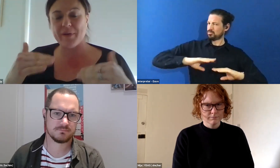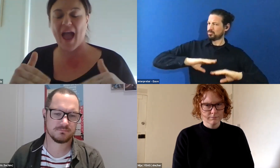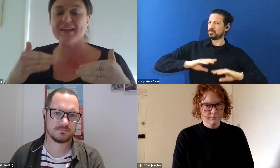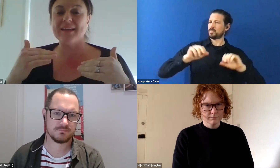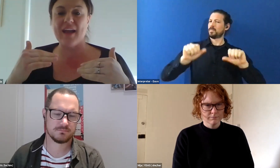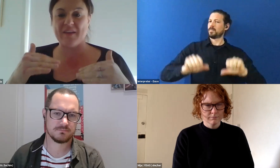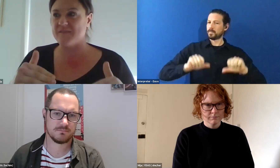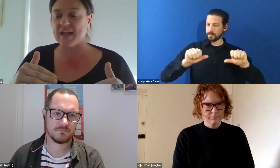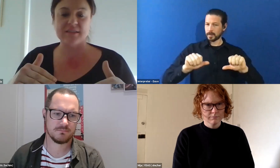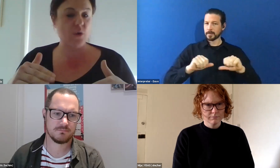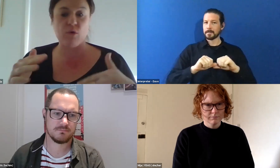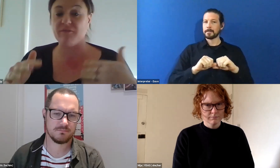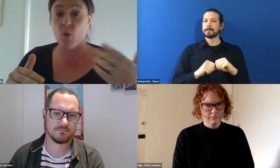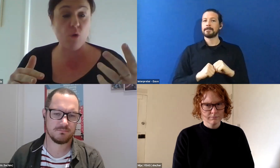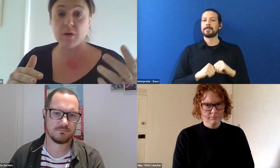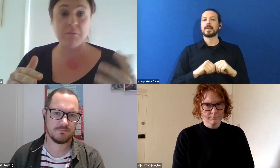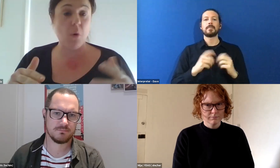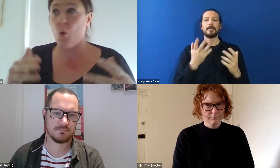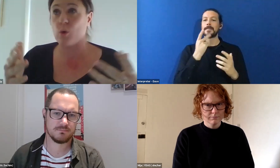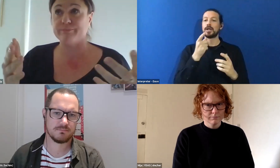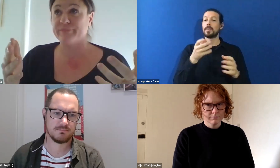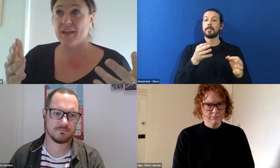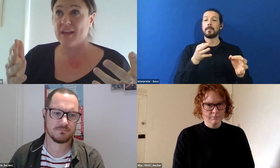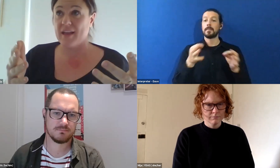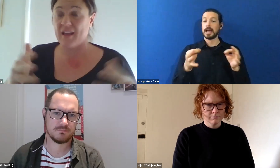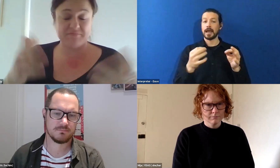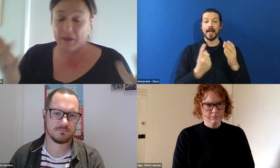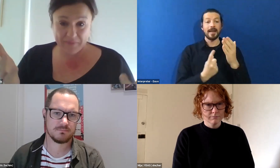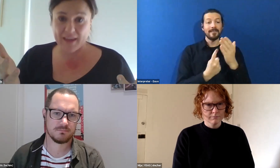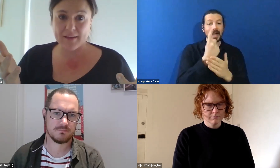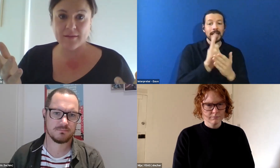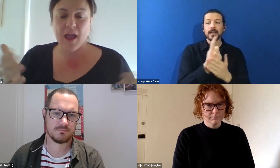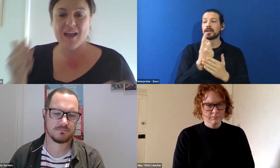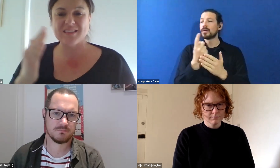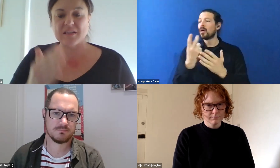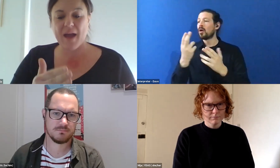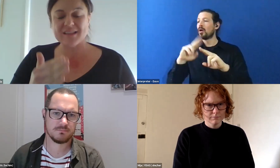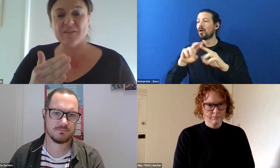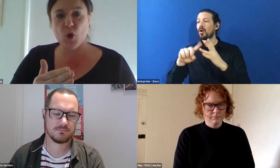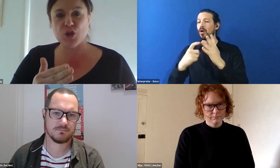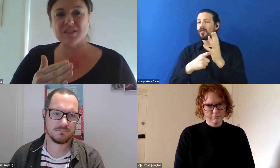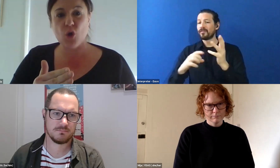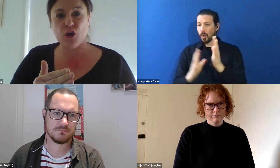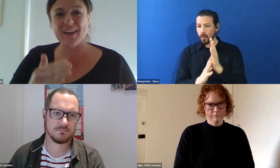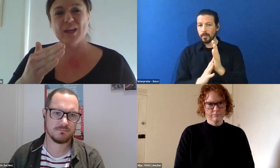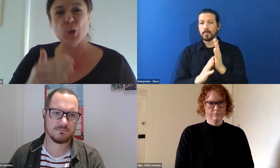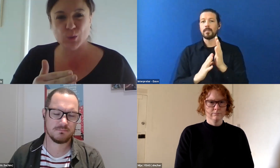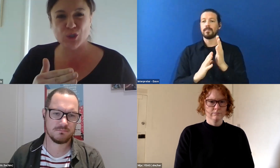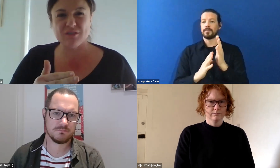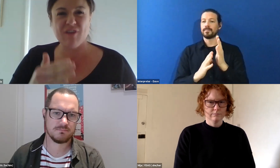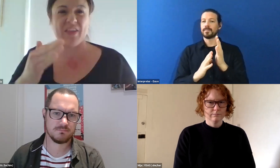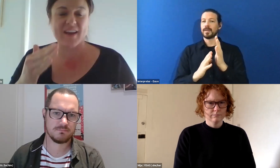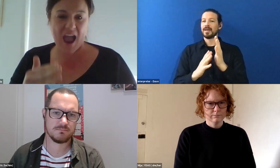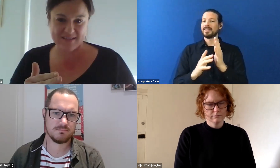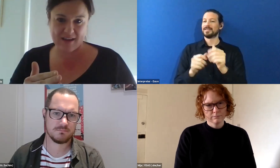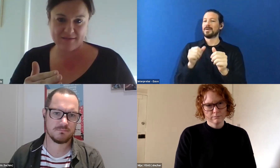you're planning an event or a forum or something, it's better to focus on